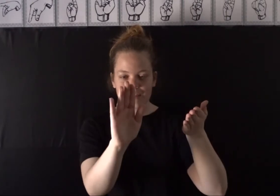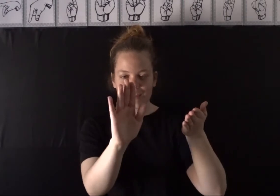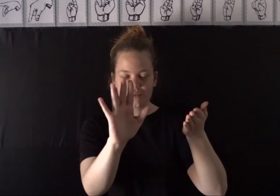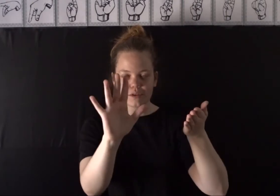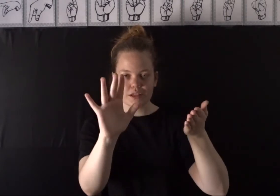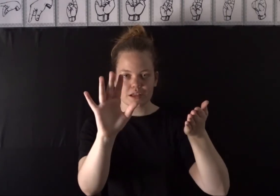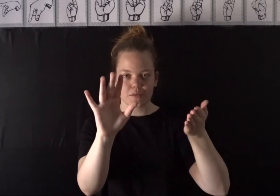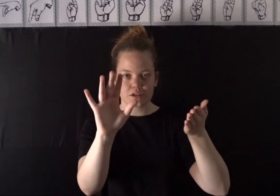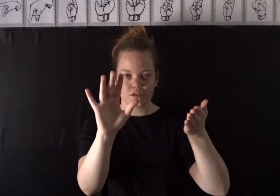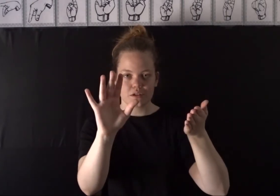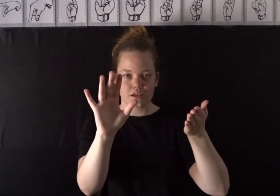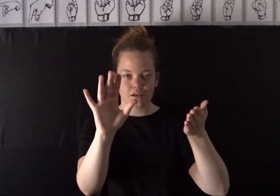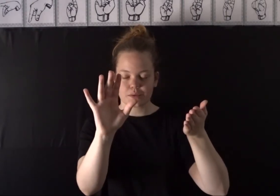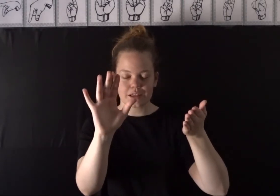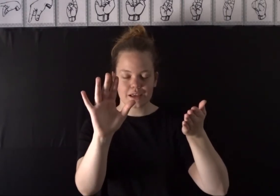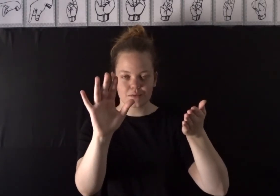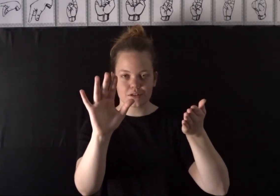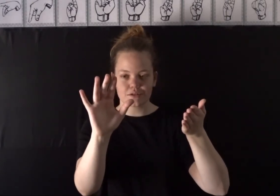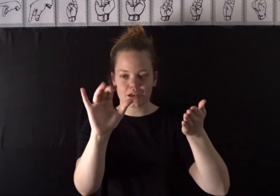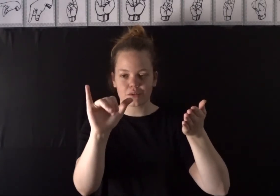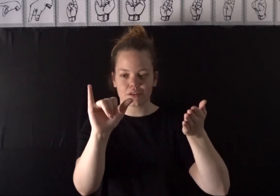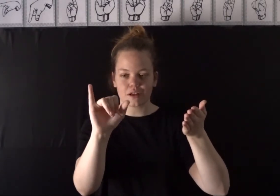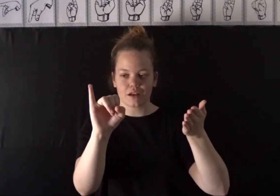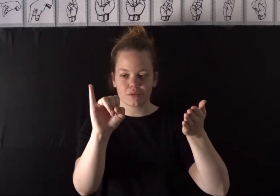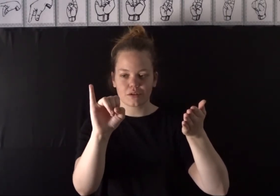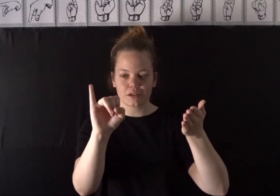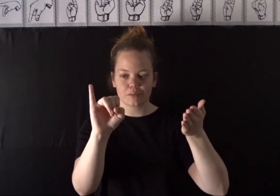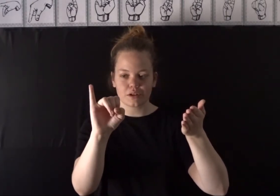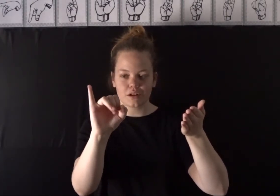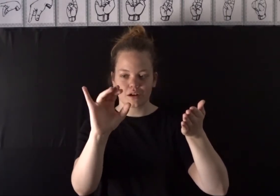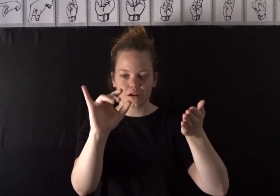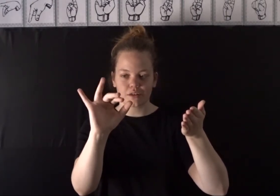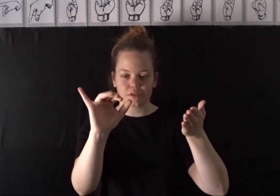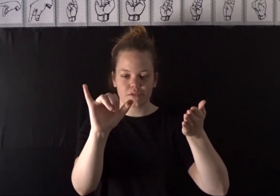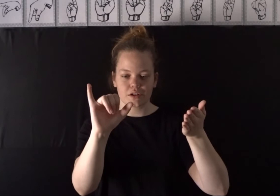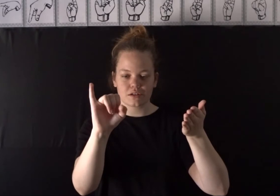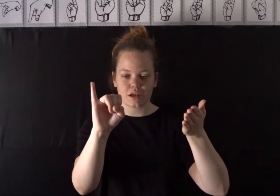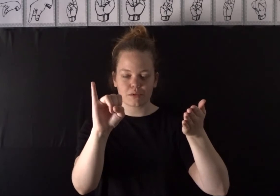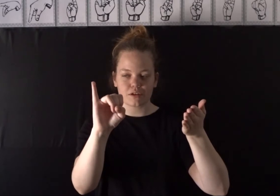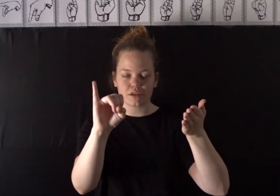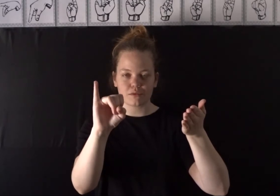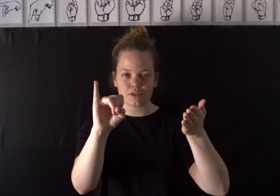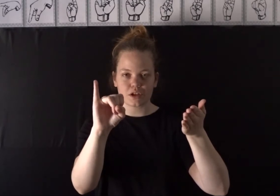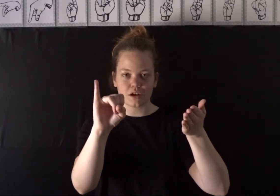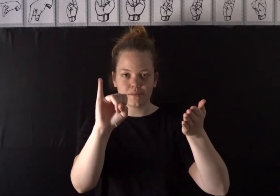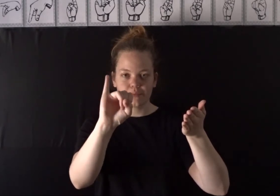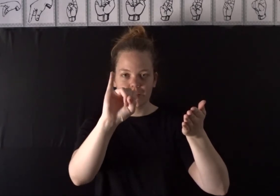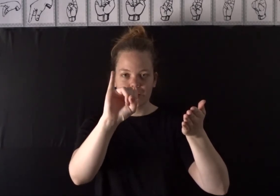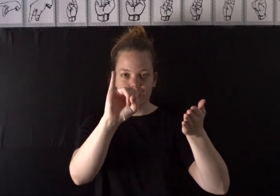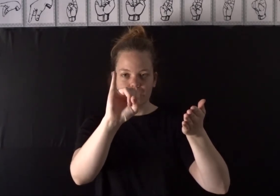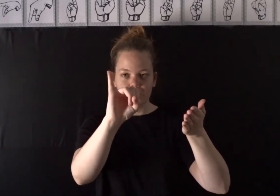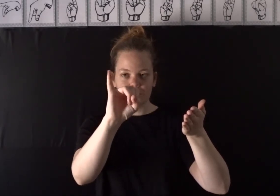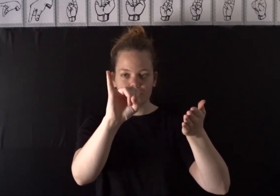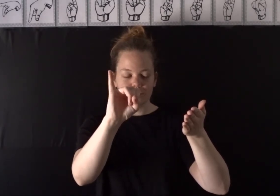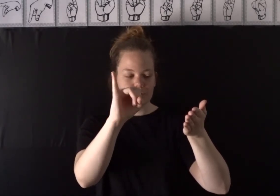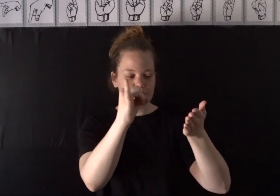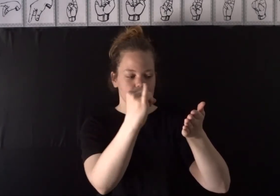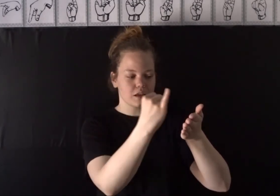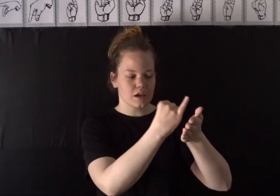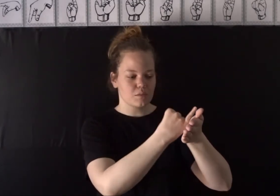then with the sign we do with the hand we do sign with a lot, we're going to put our 3 fingers down with our thumb over top. We're going to use our pinky, and we